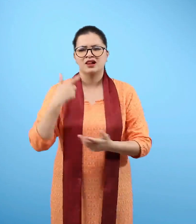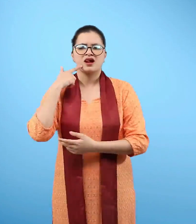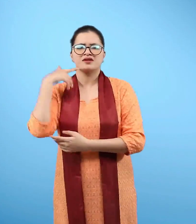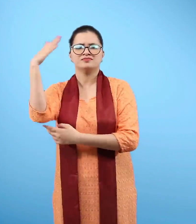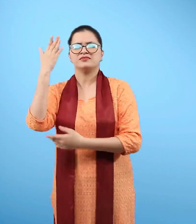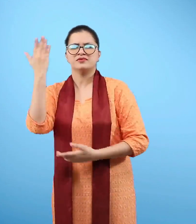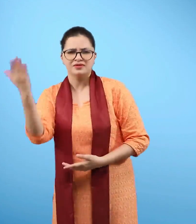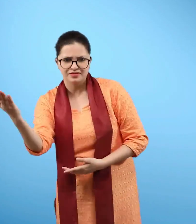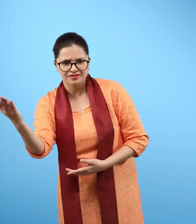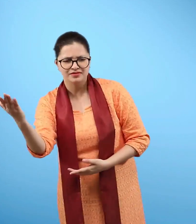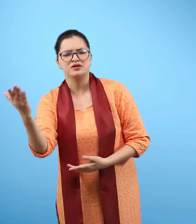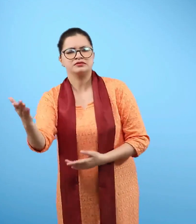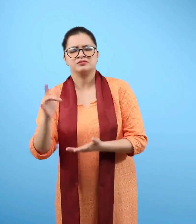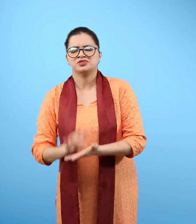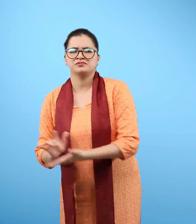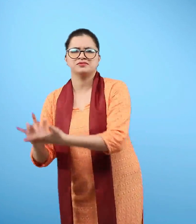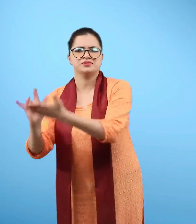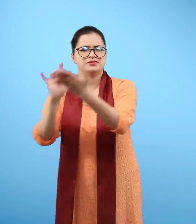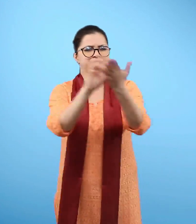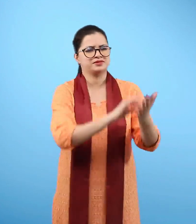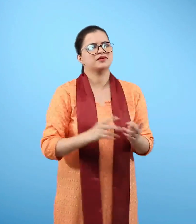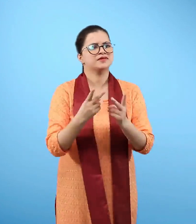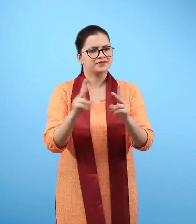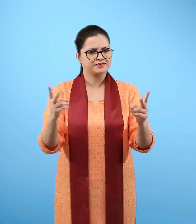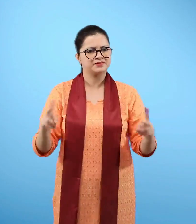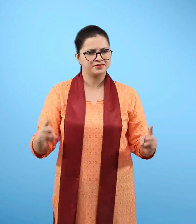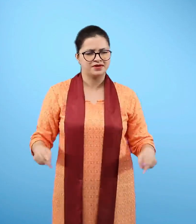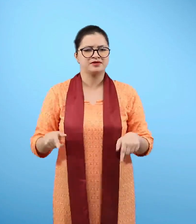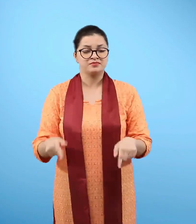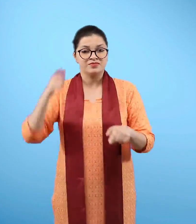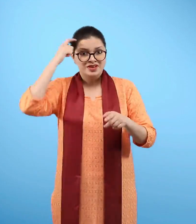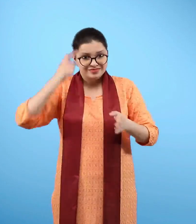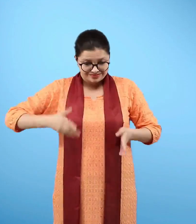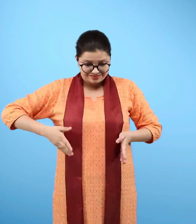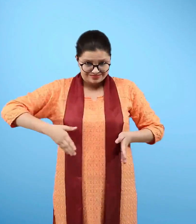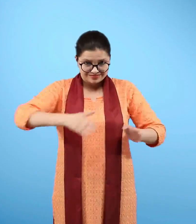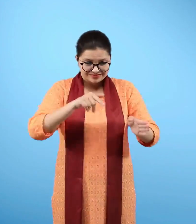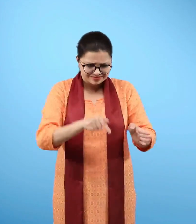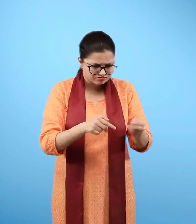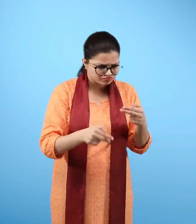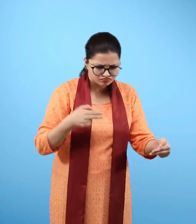and Red Fort. The names of the roads are also written on the map.